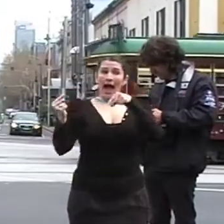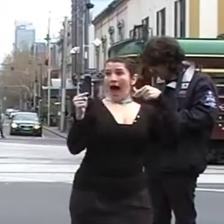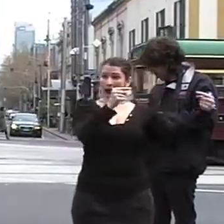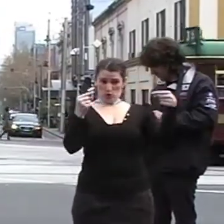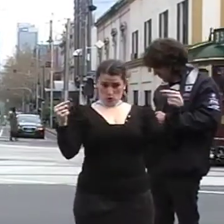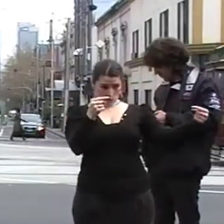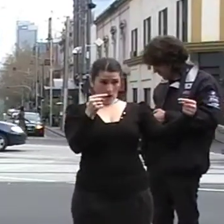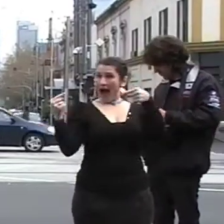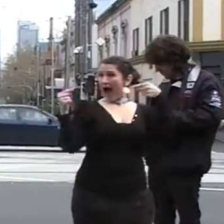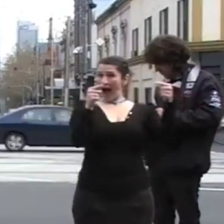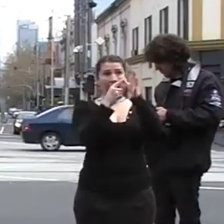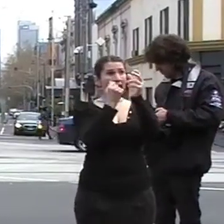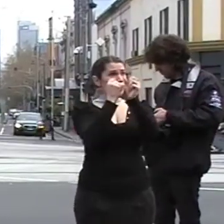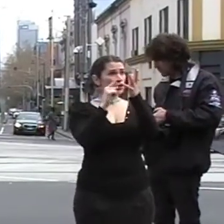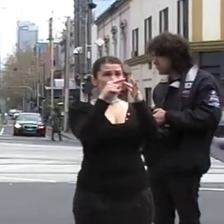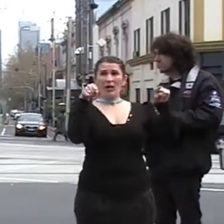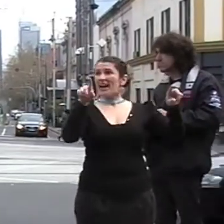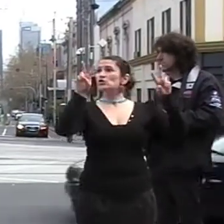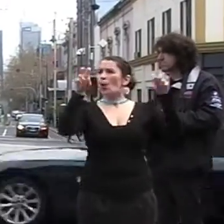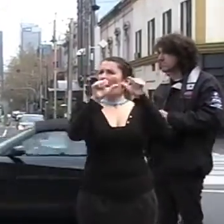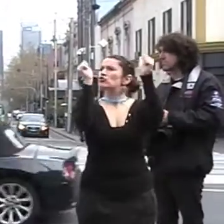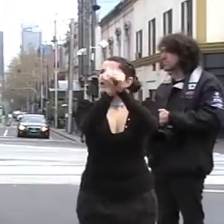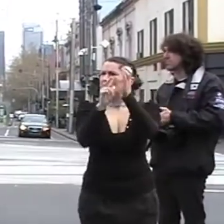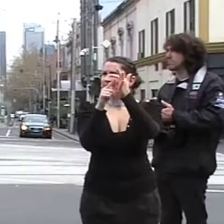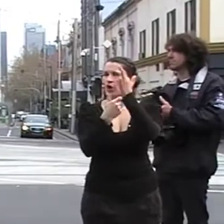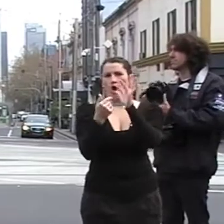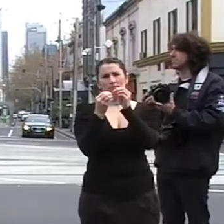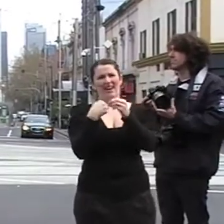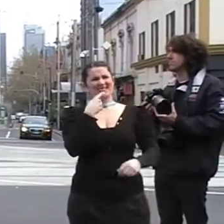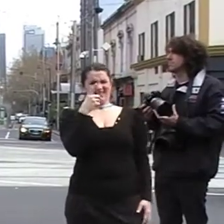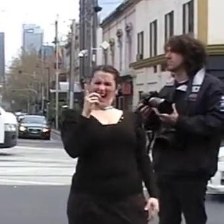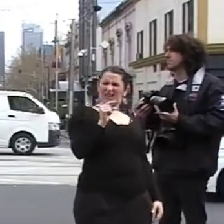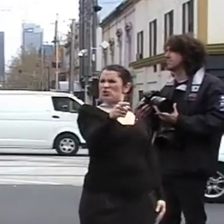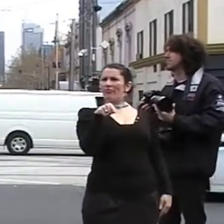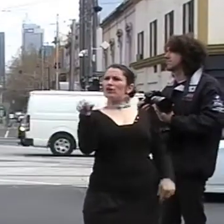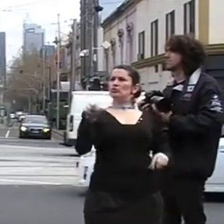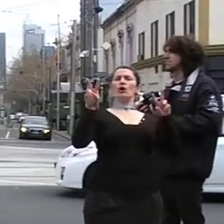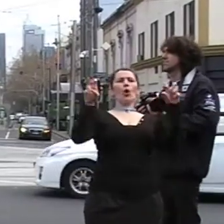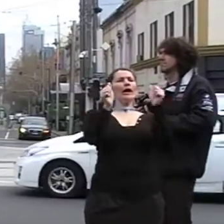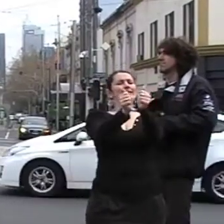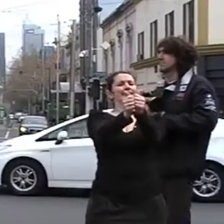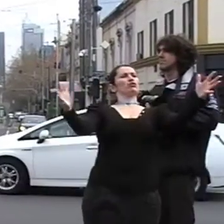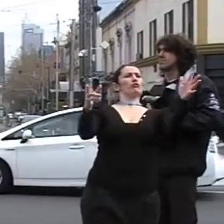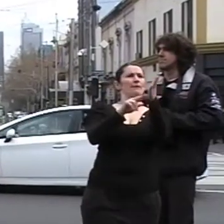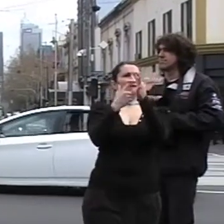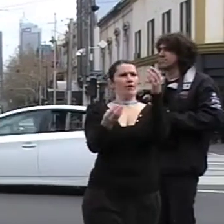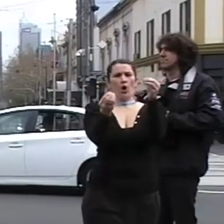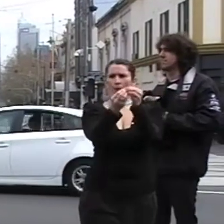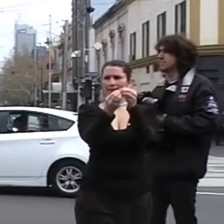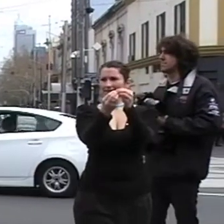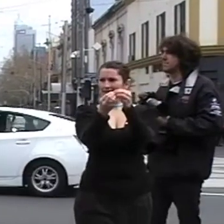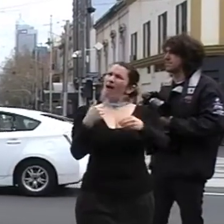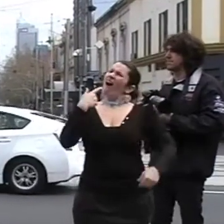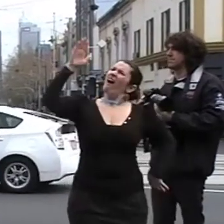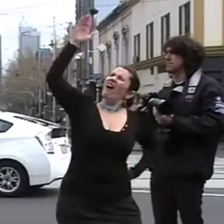verb. I maintained that actually it was a disagreement verb, but as the class was laughing at me, I had an epiphany.